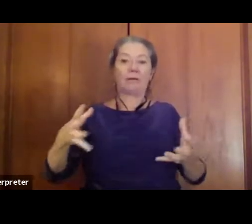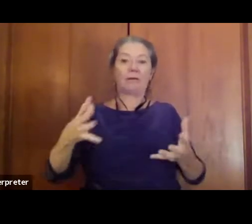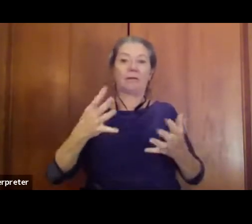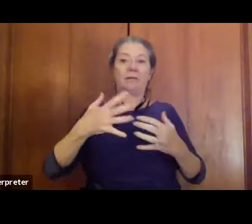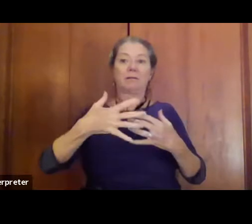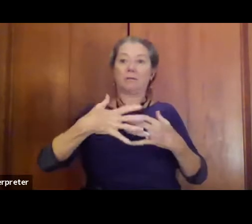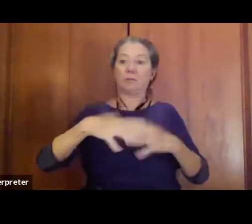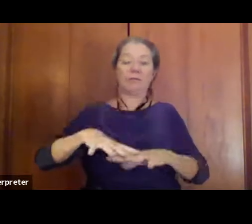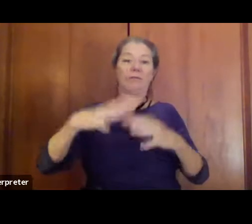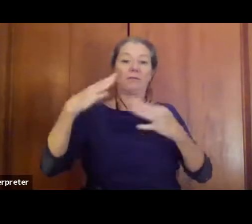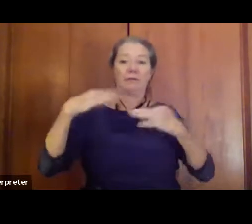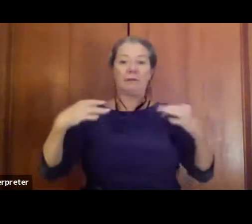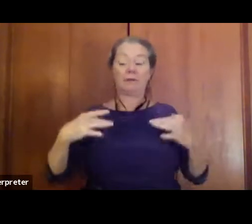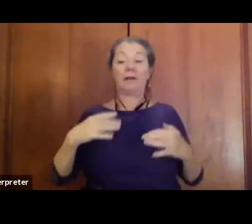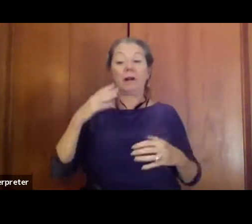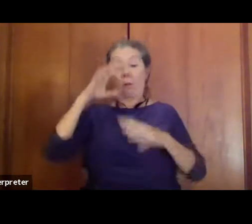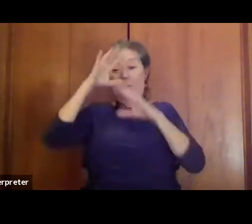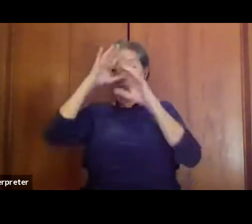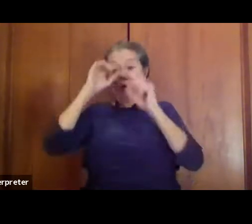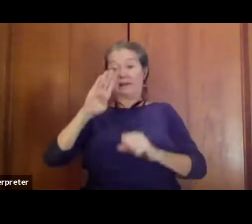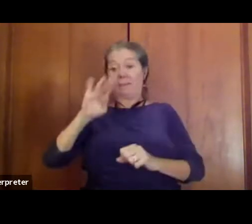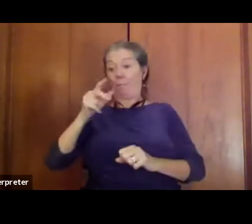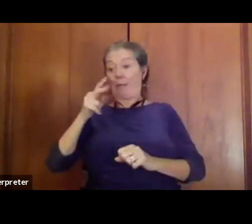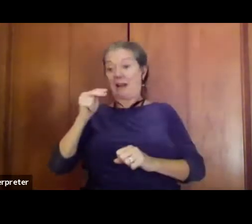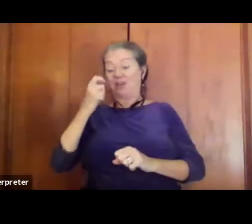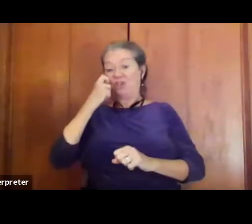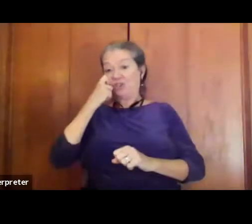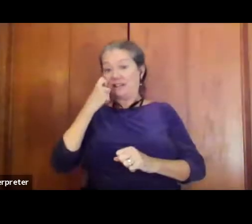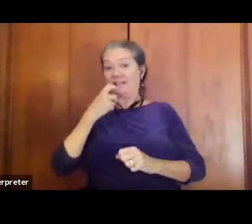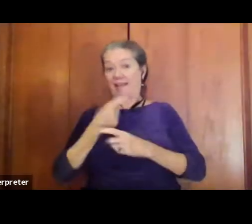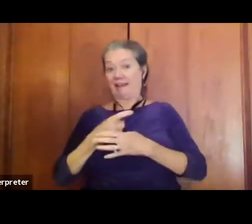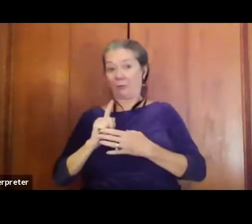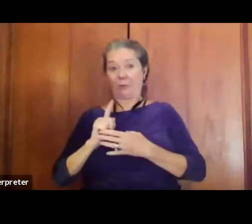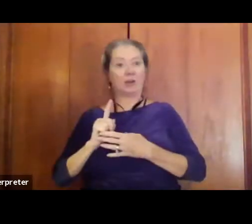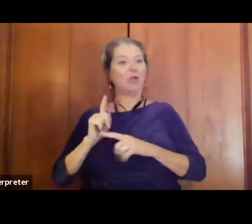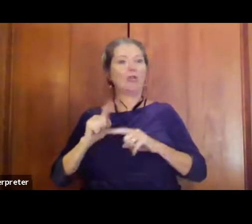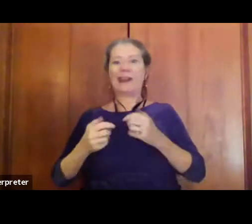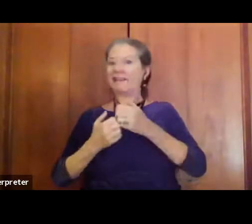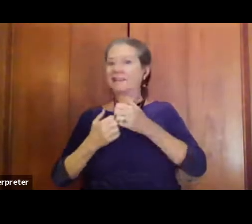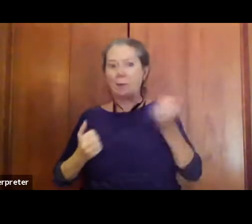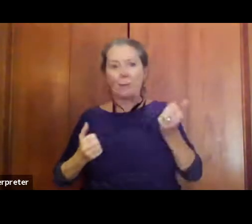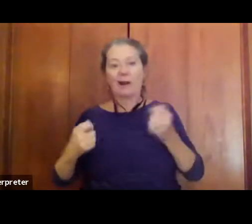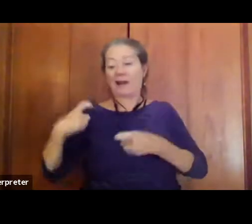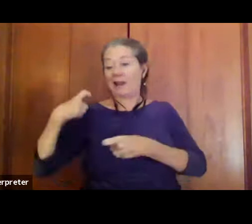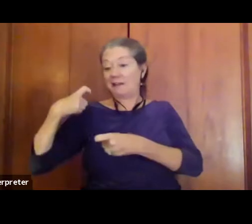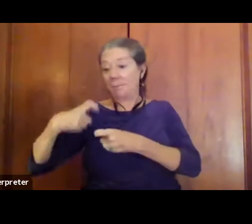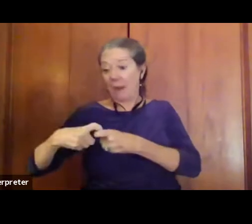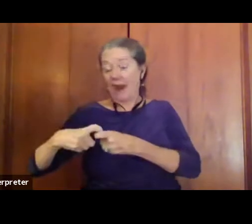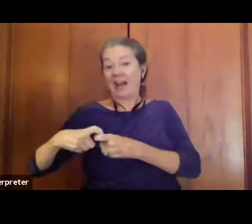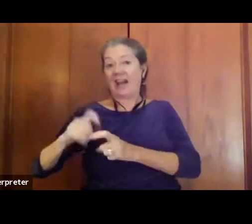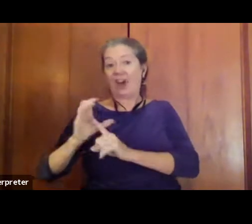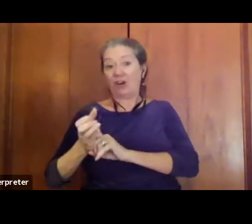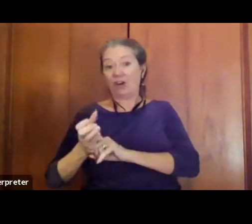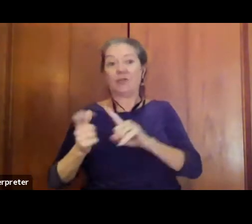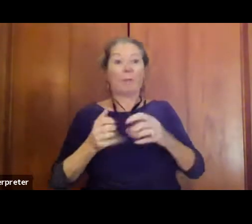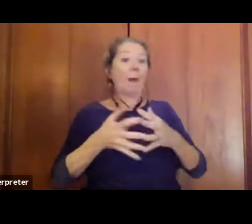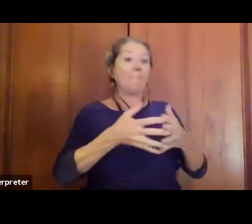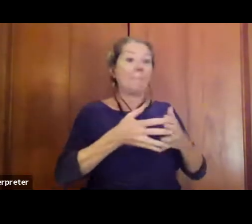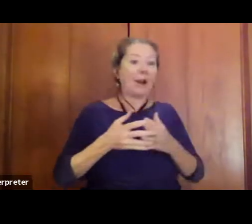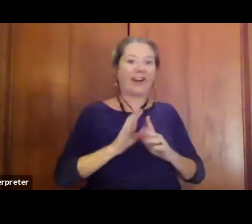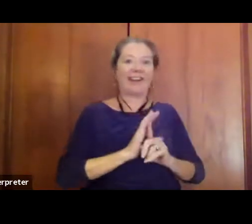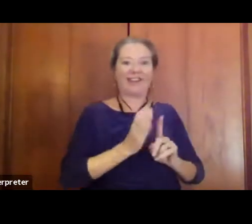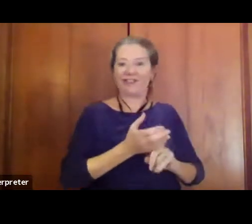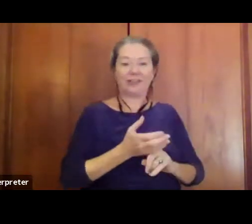last week, there is no separating out Hispanic heritage from American heritage. So however you identify, I welcome you,